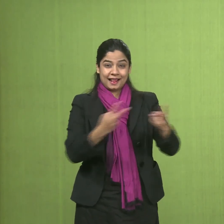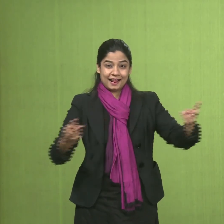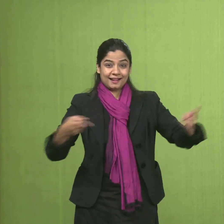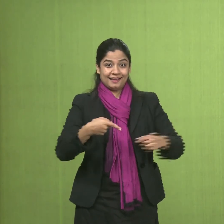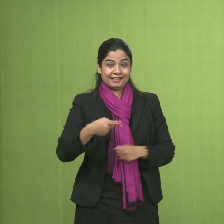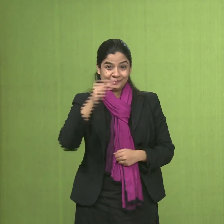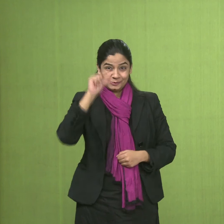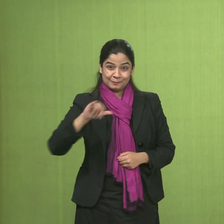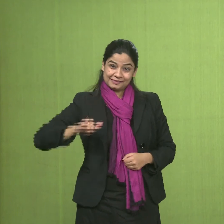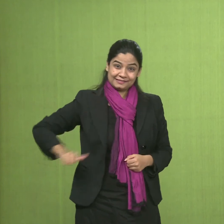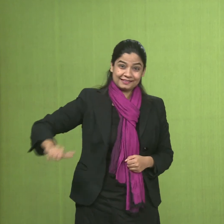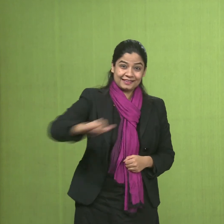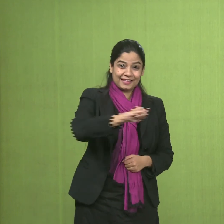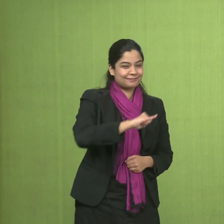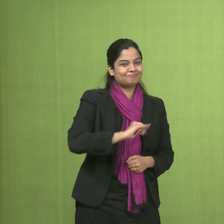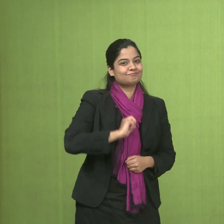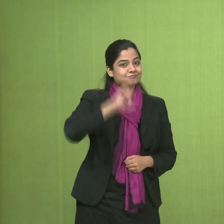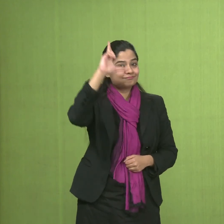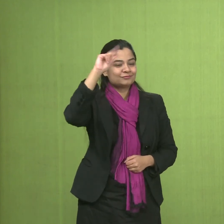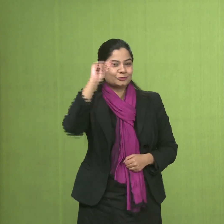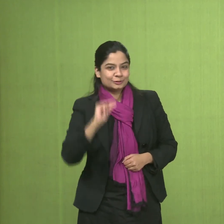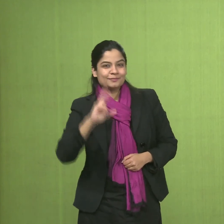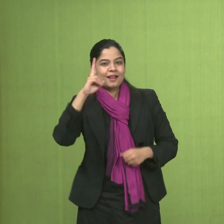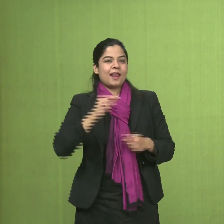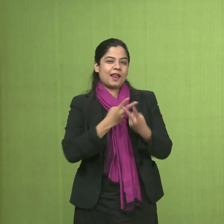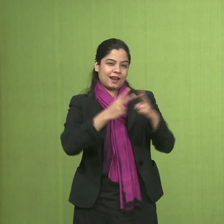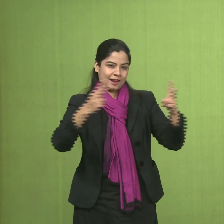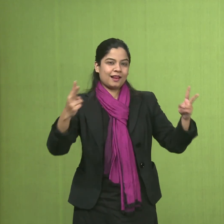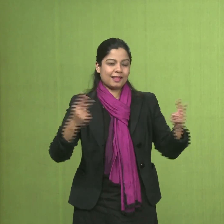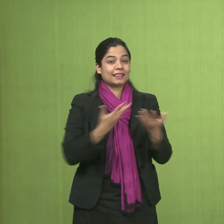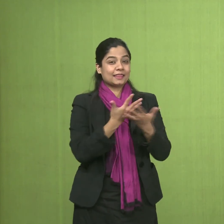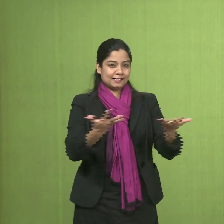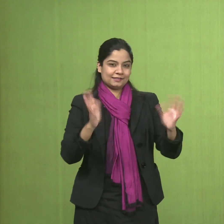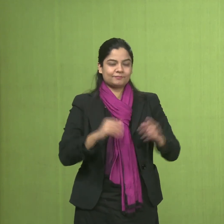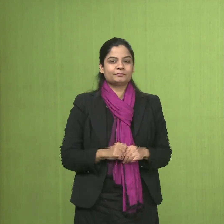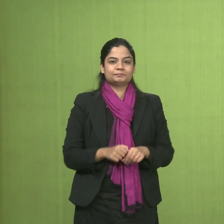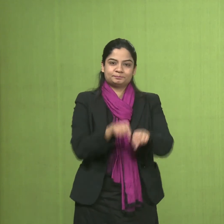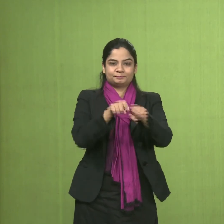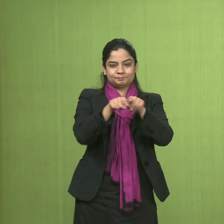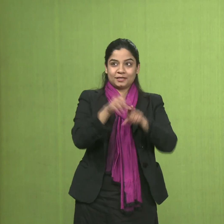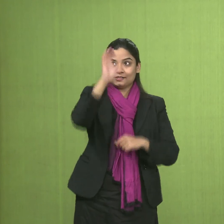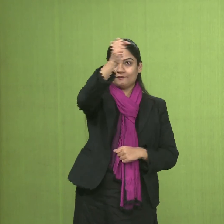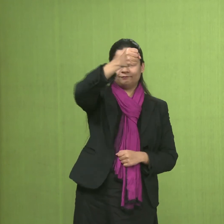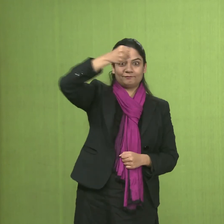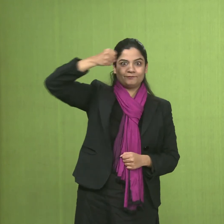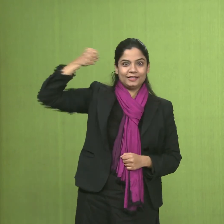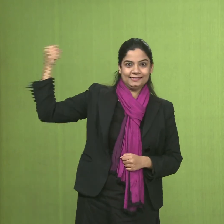Anything that we go and buy, we always think about the cost. Some things are expensive, some things are cheap. For example,